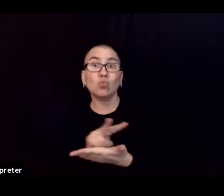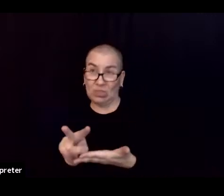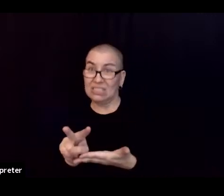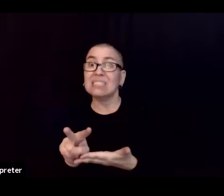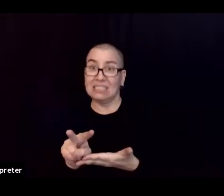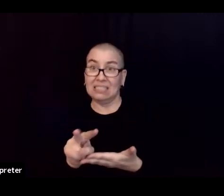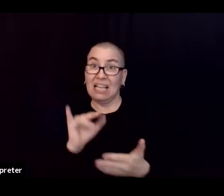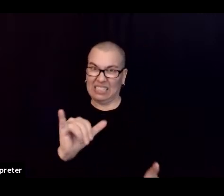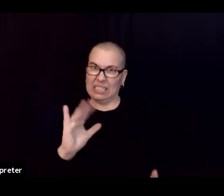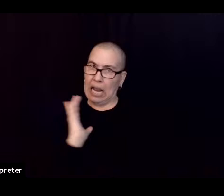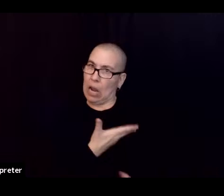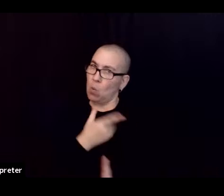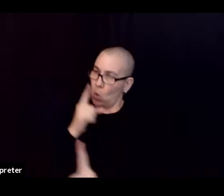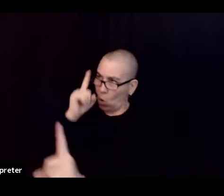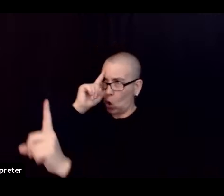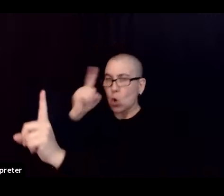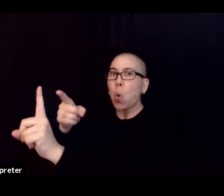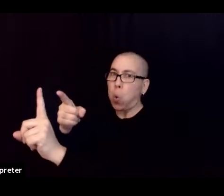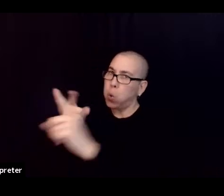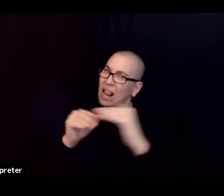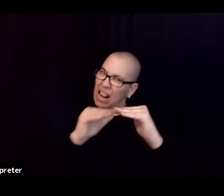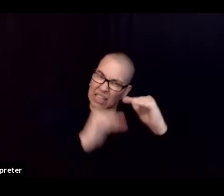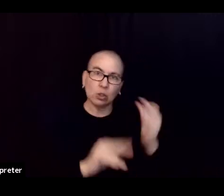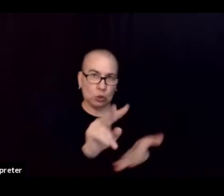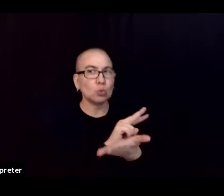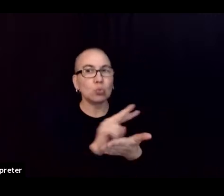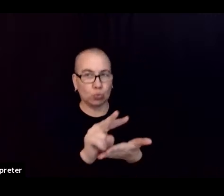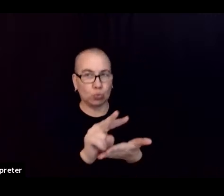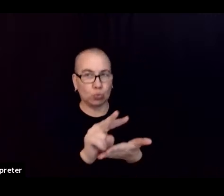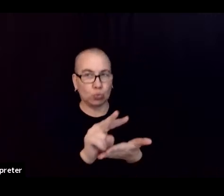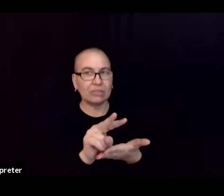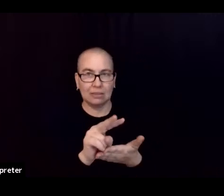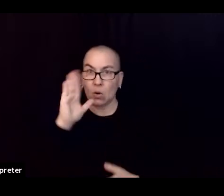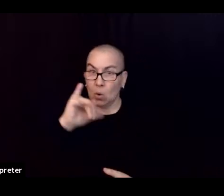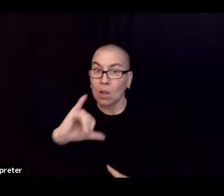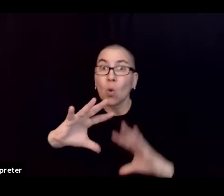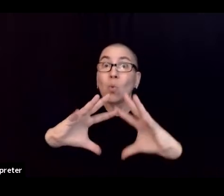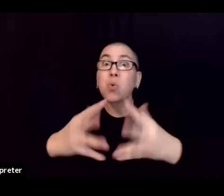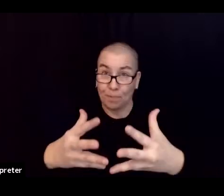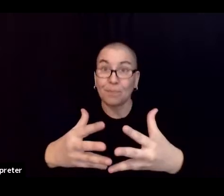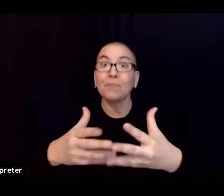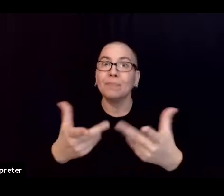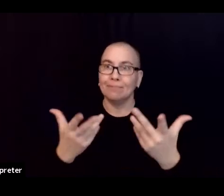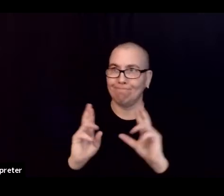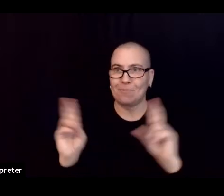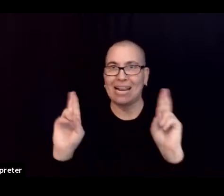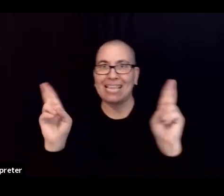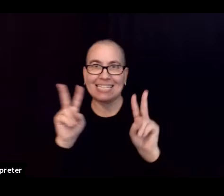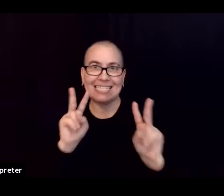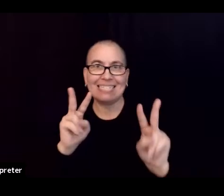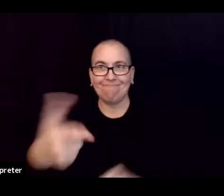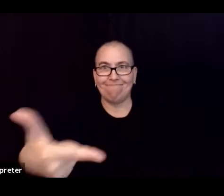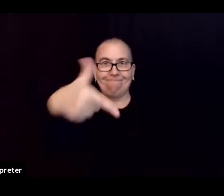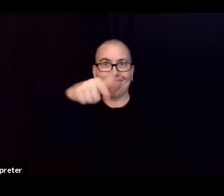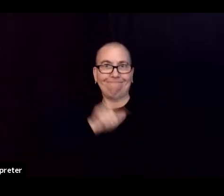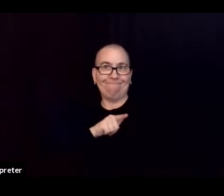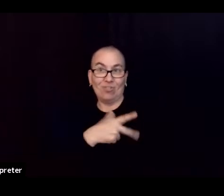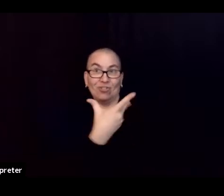These folks have been really anxious to get vaccine. We know they're highly motivated to get in. Their providers are eager to serve